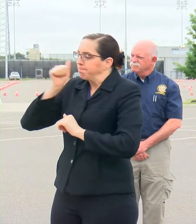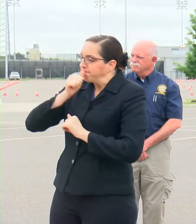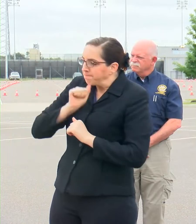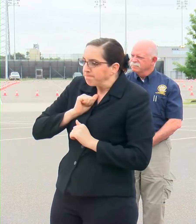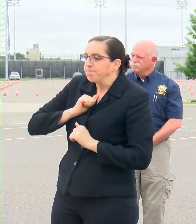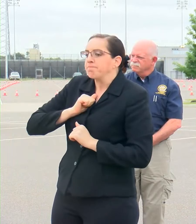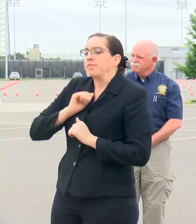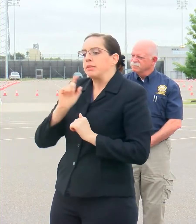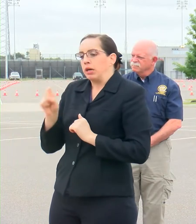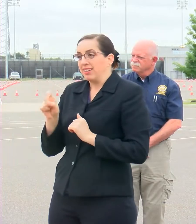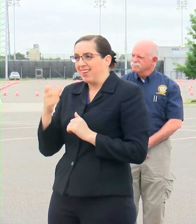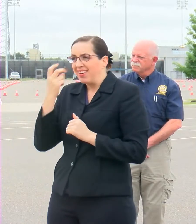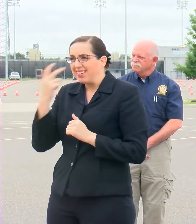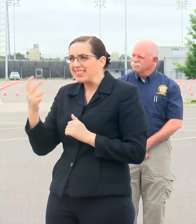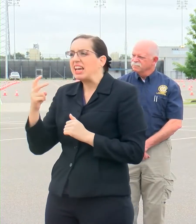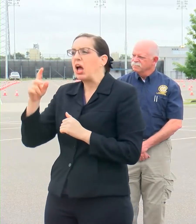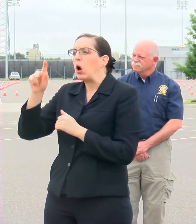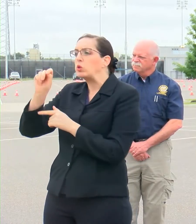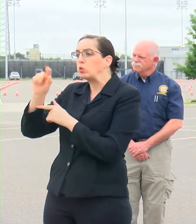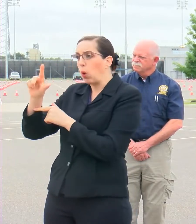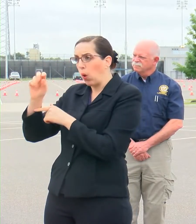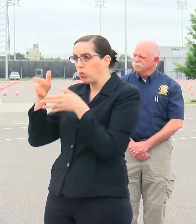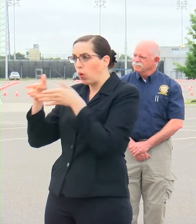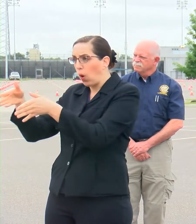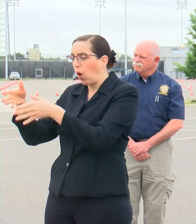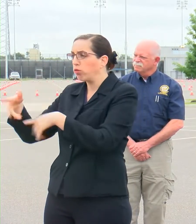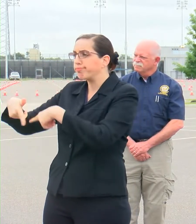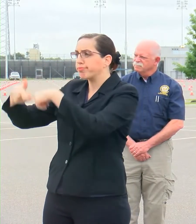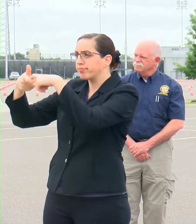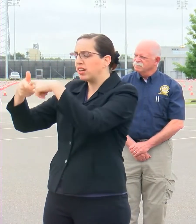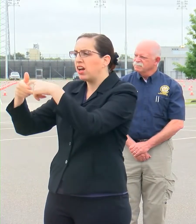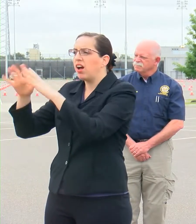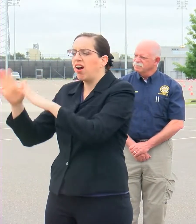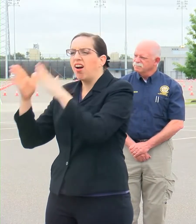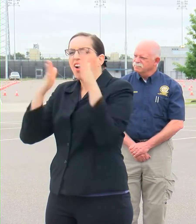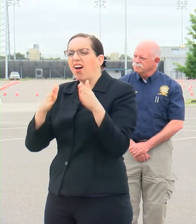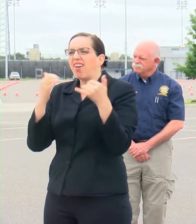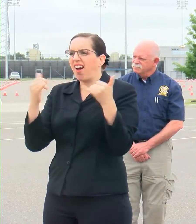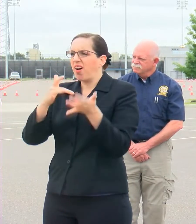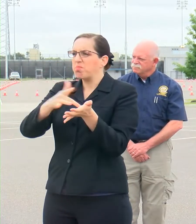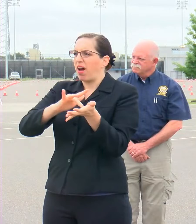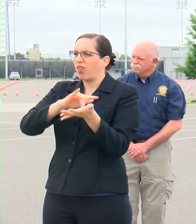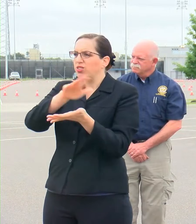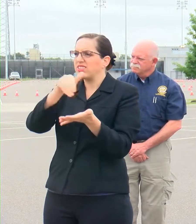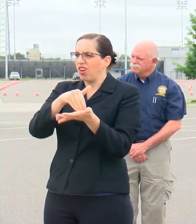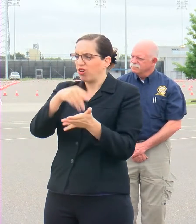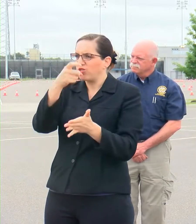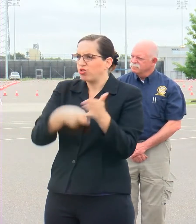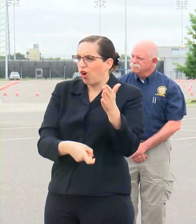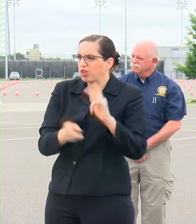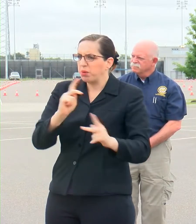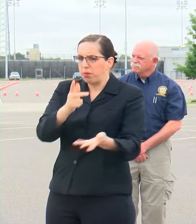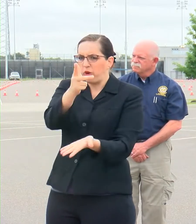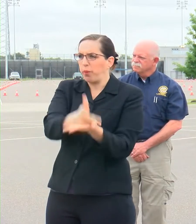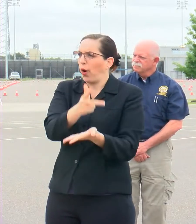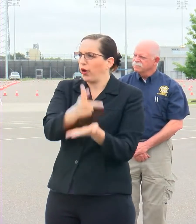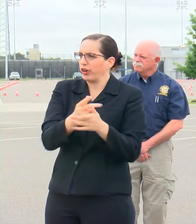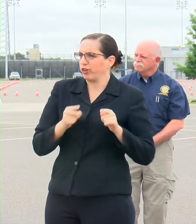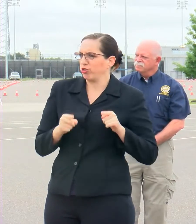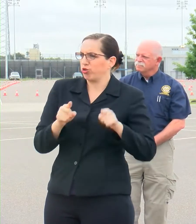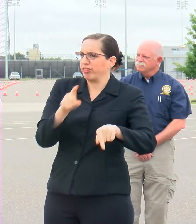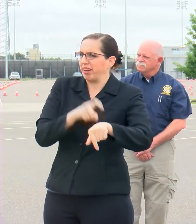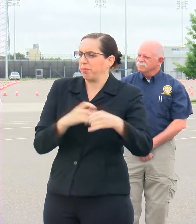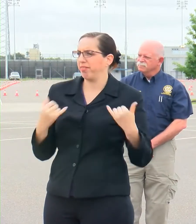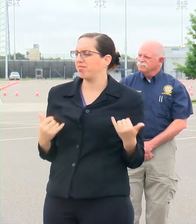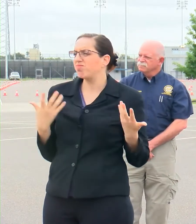at a time when we see tolls suspended, what is your position on the medical center continuing to charge personnel to park during this